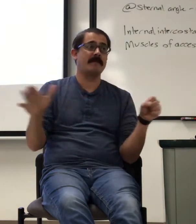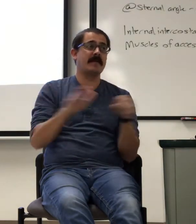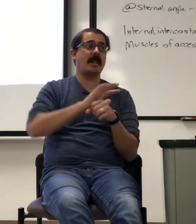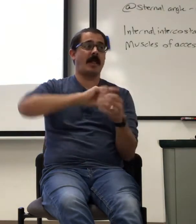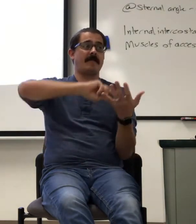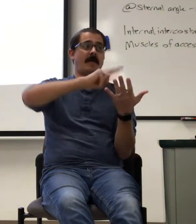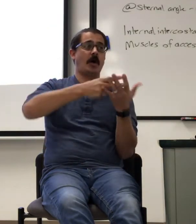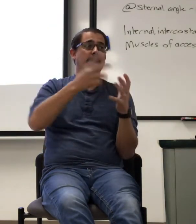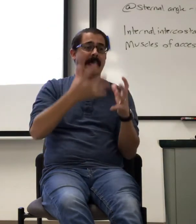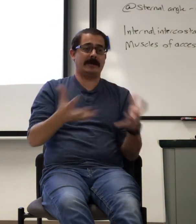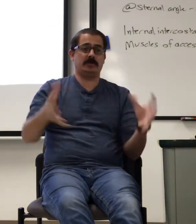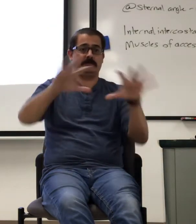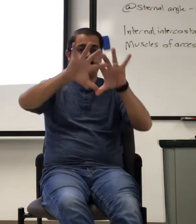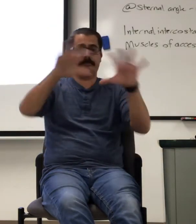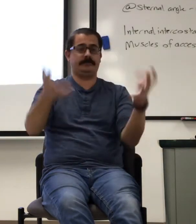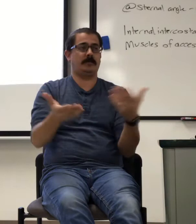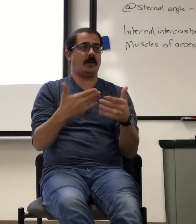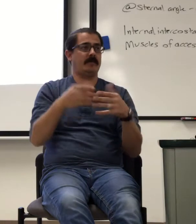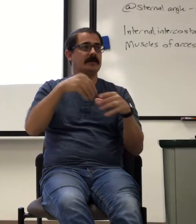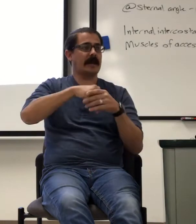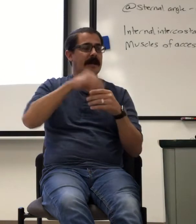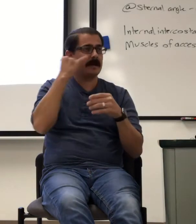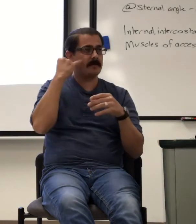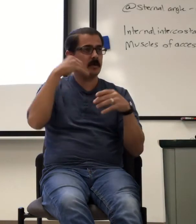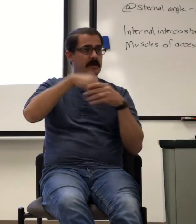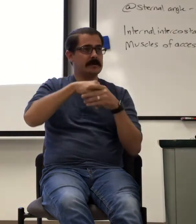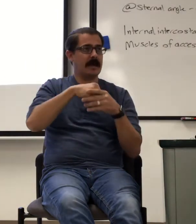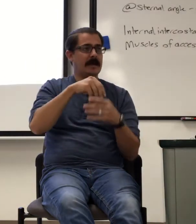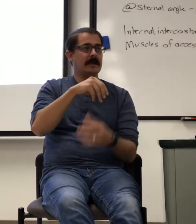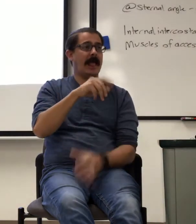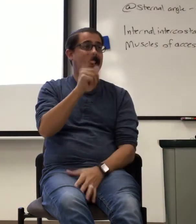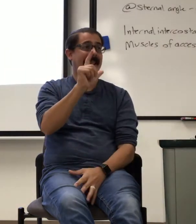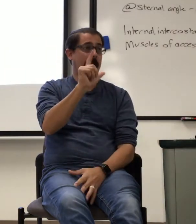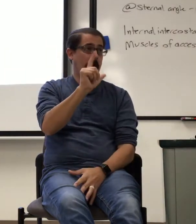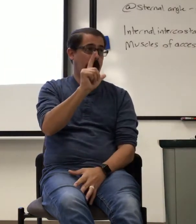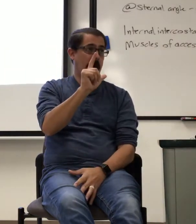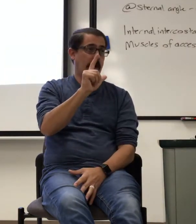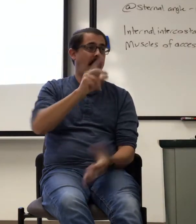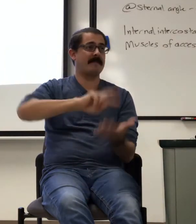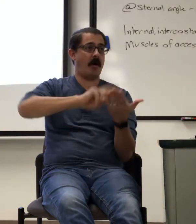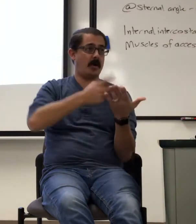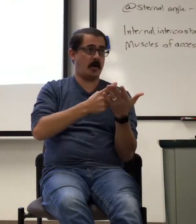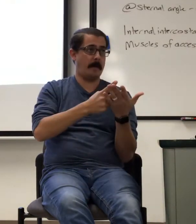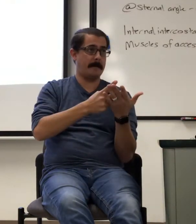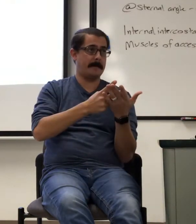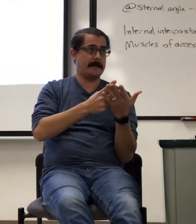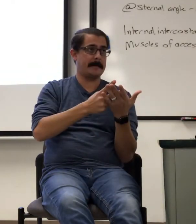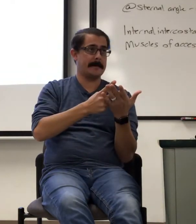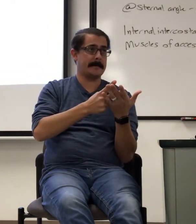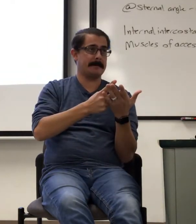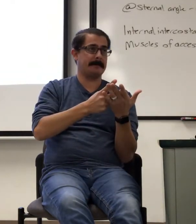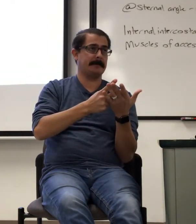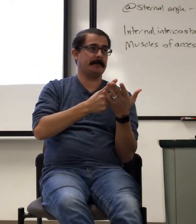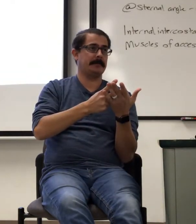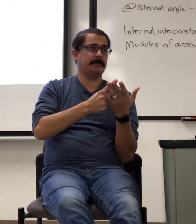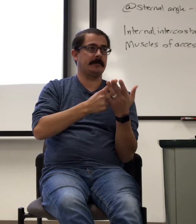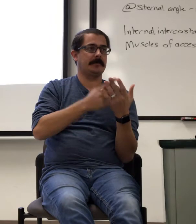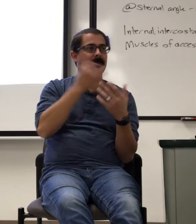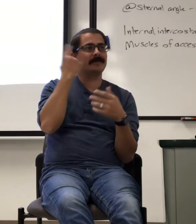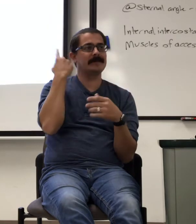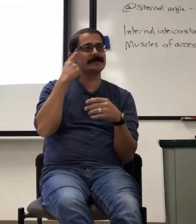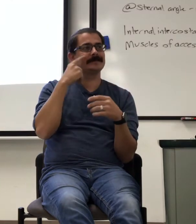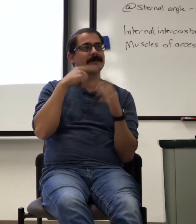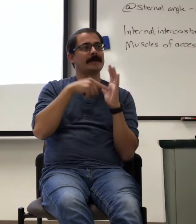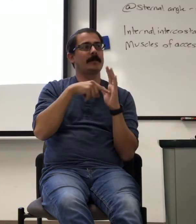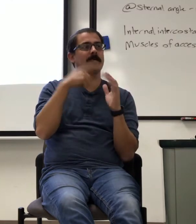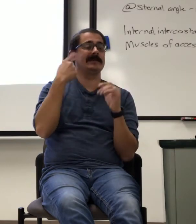volume of the chamber they're in. So if they're in a liter of volume, let's say this example, this gas